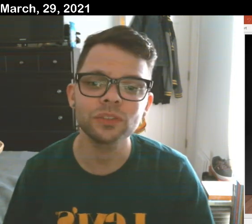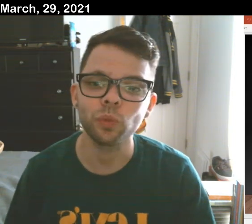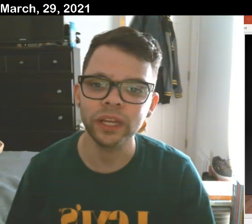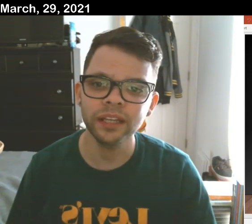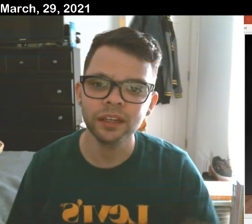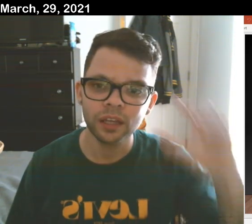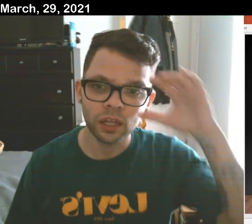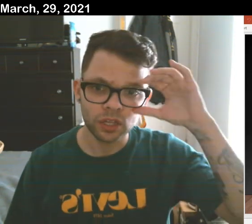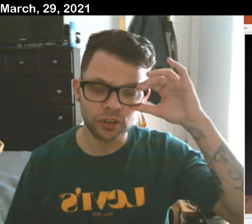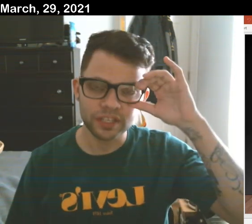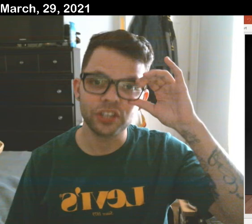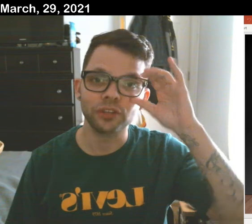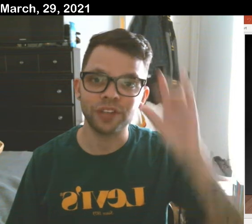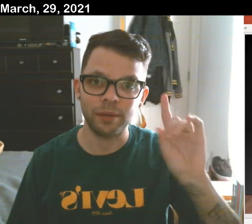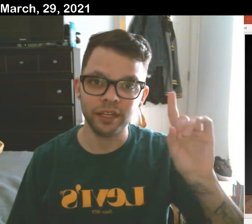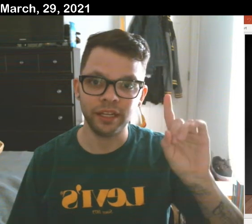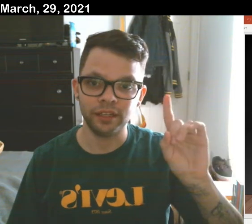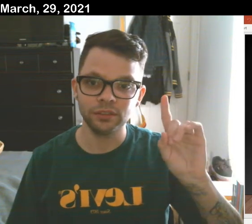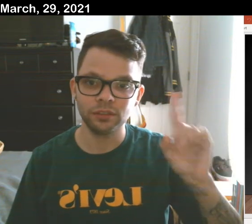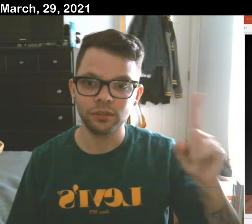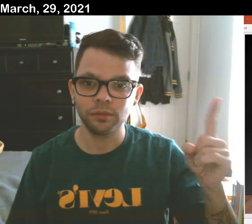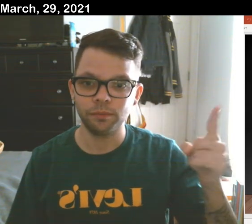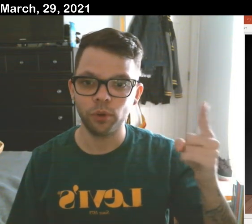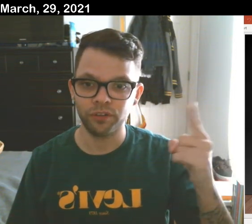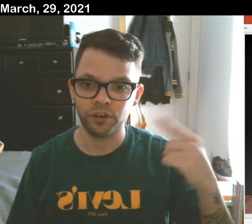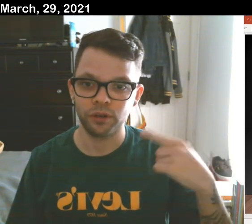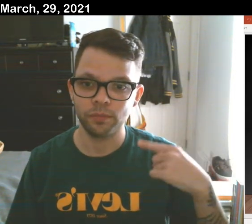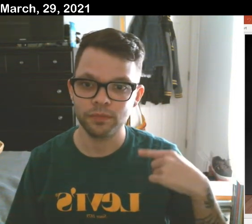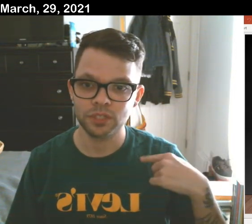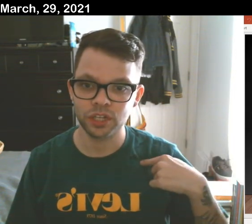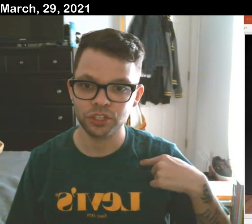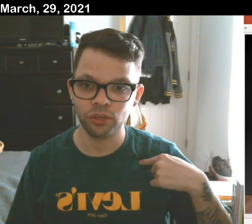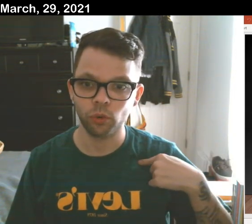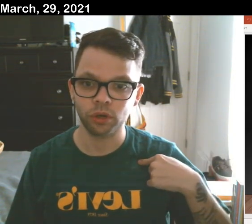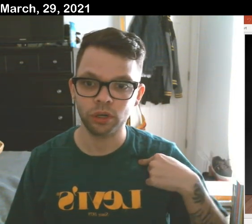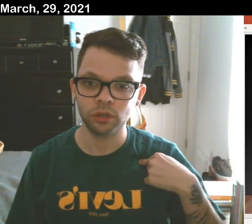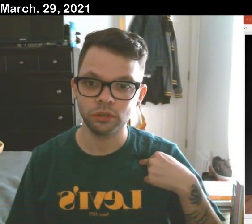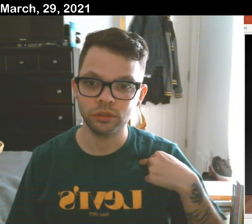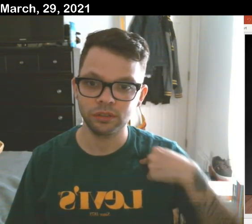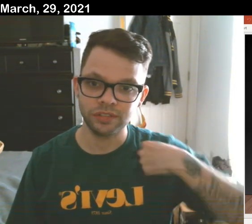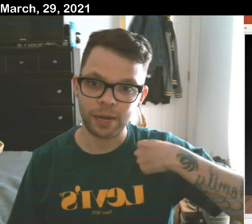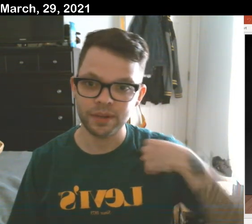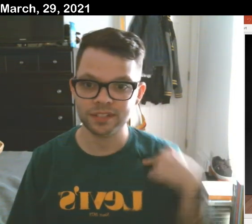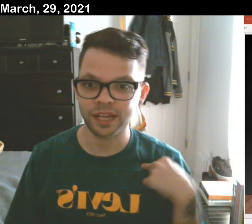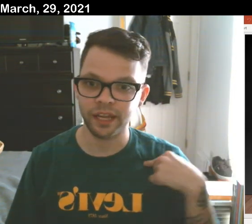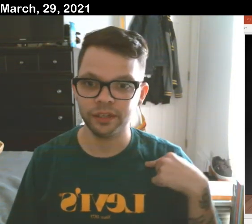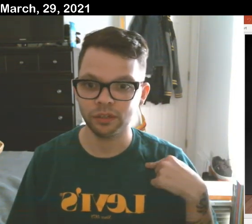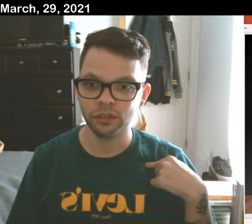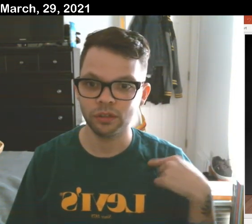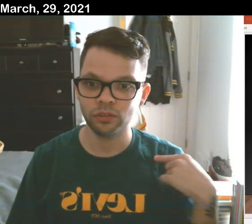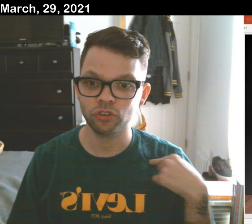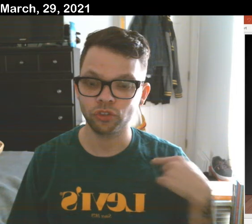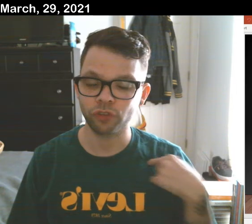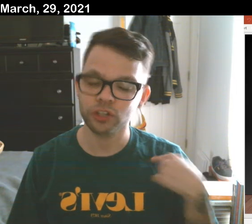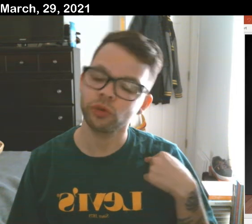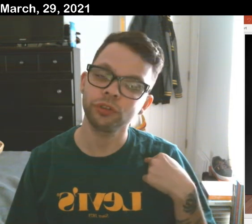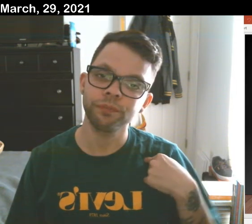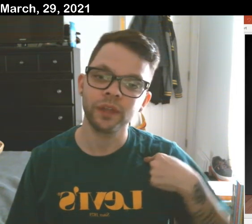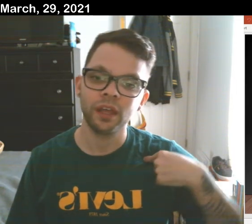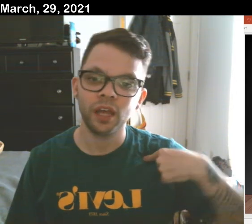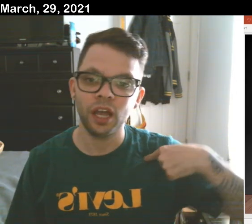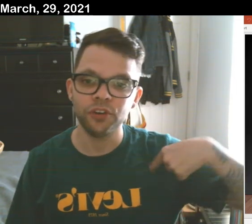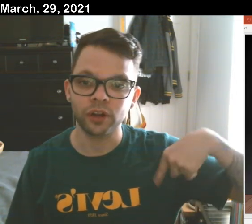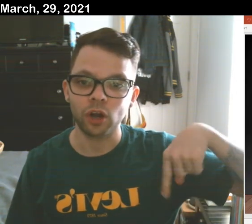Next is we. You're going to take your dominant hand, pointer finger, touch your dominant side, front